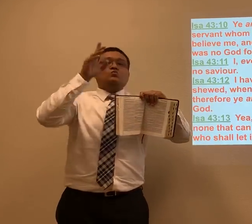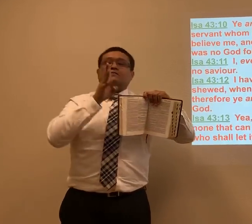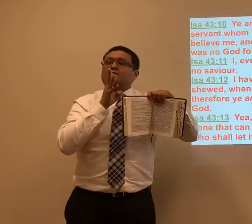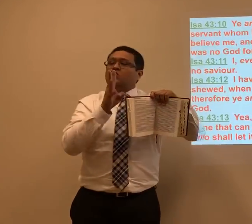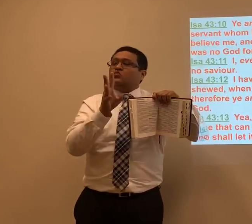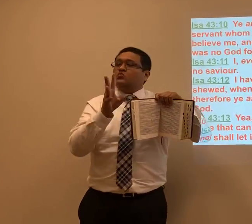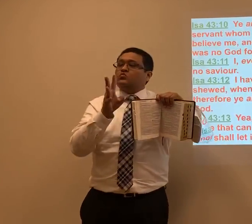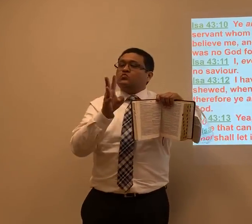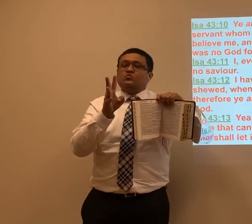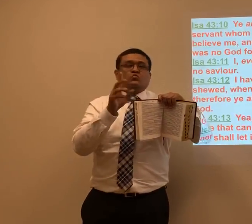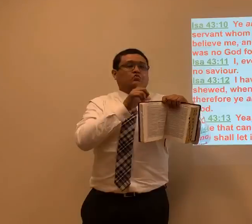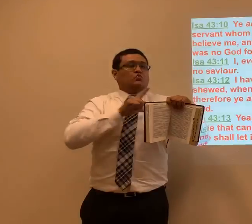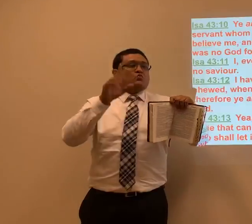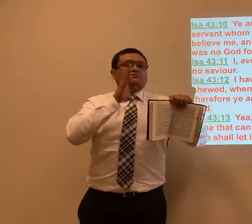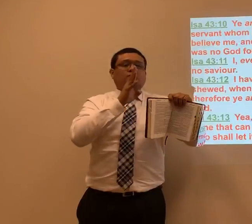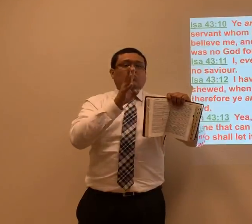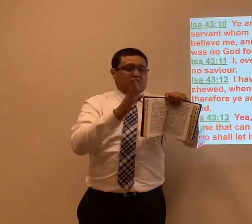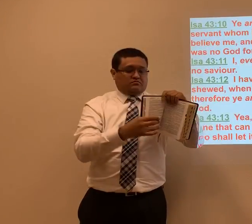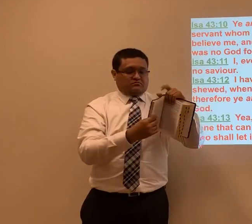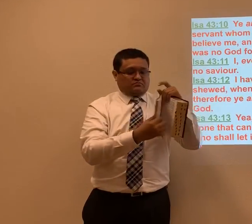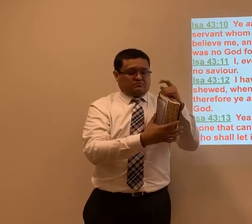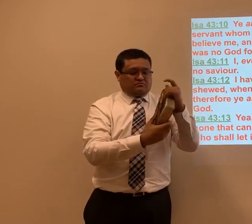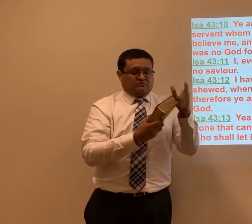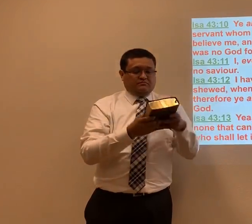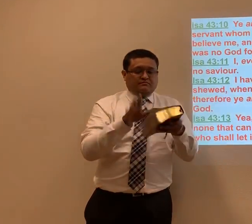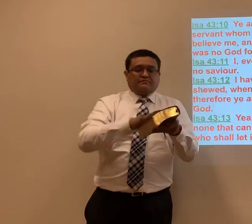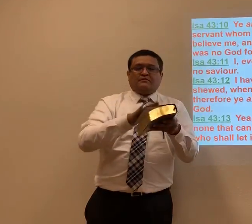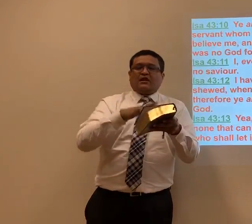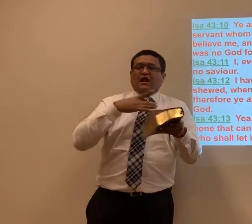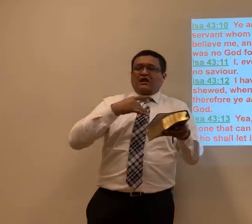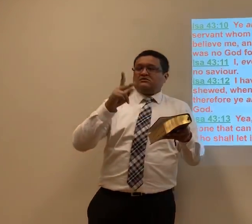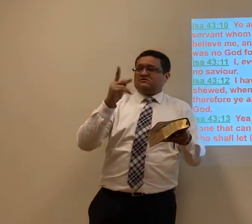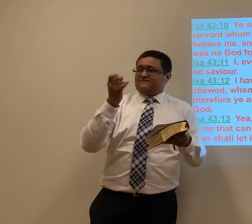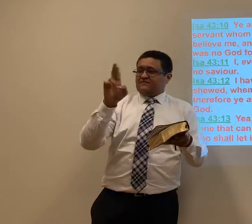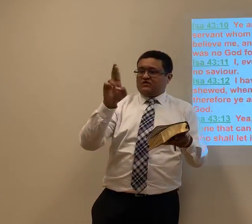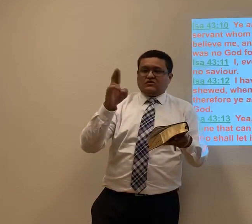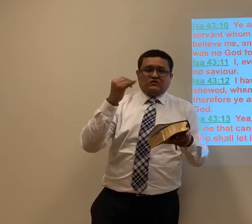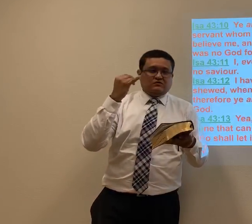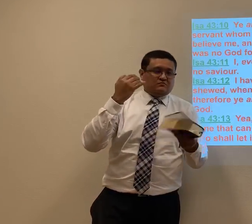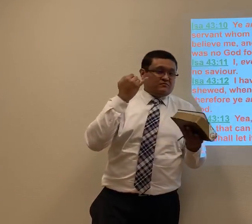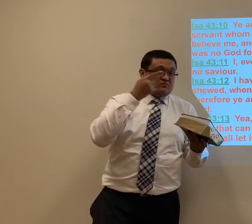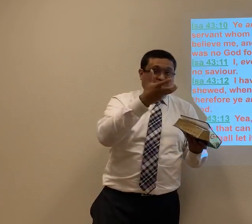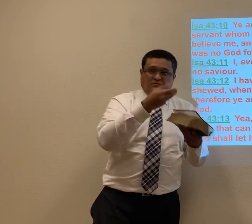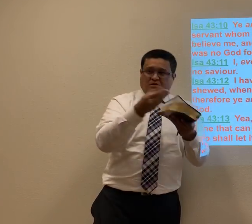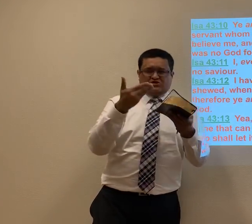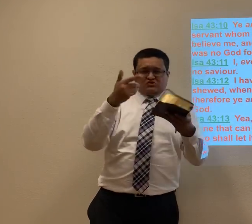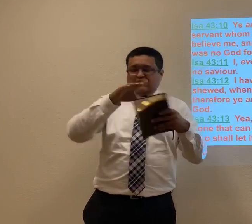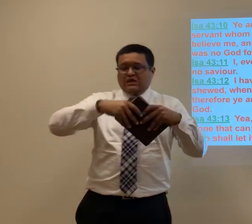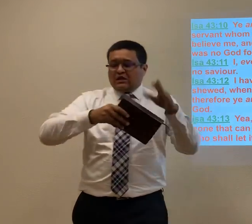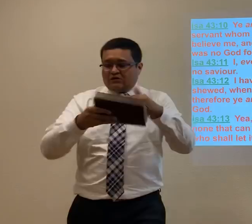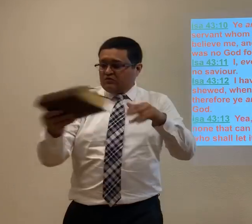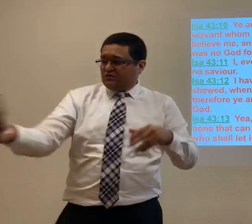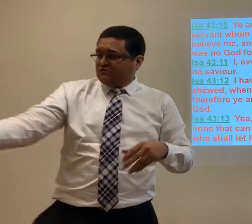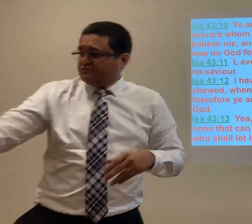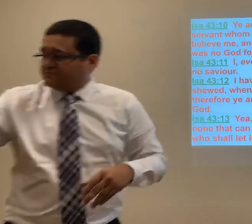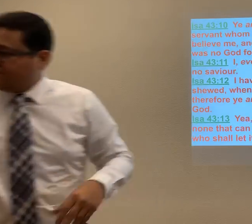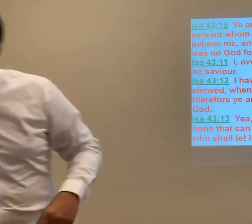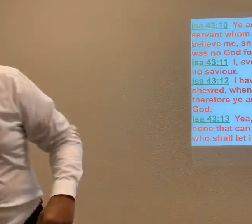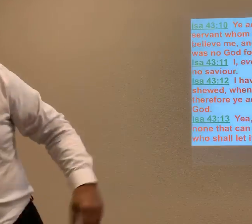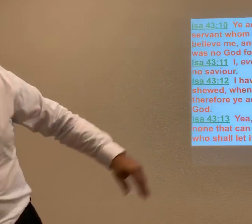So this shows all the places where the Lord is speaking in the Old Testament. So I kind of like this Easy Reader because it shows